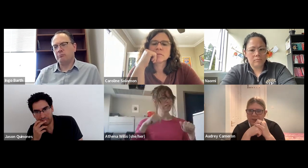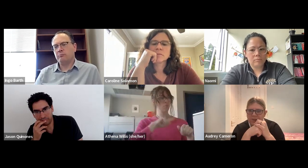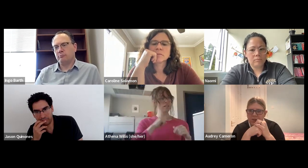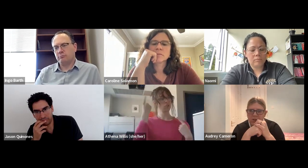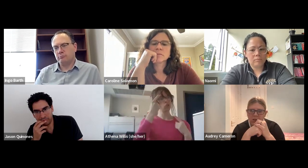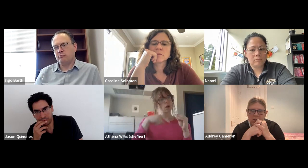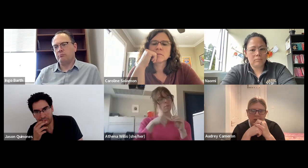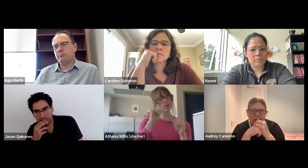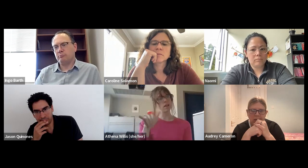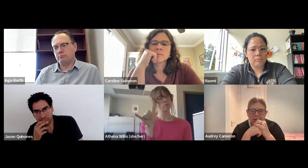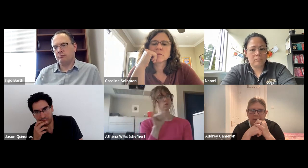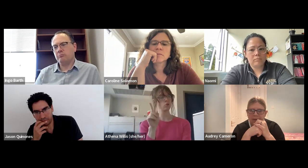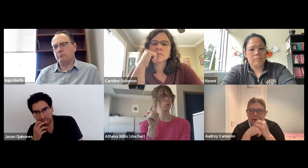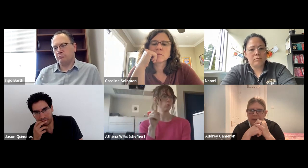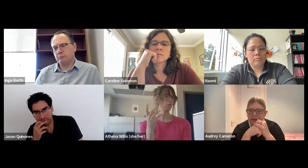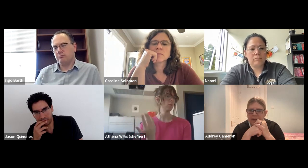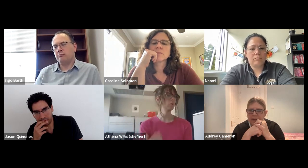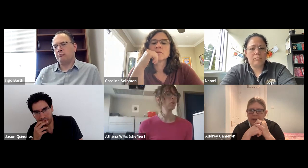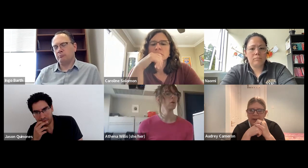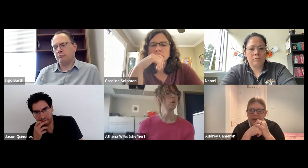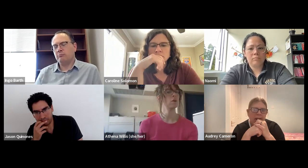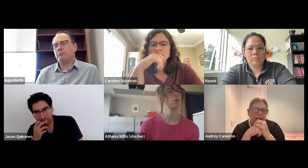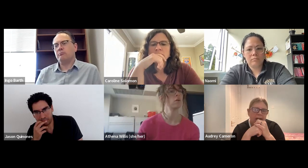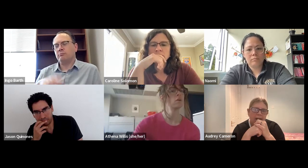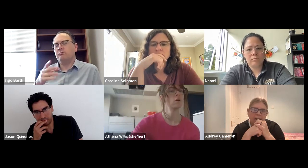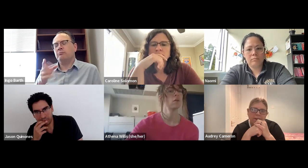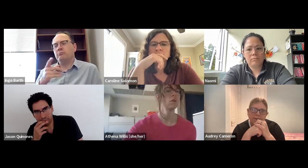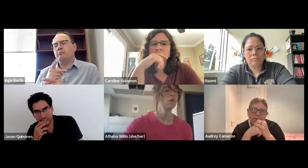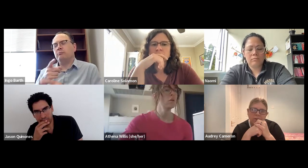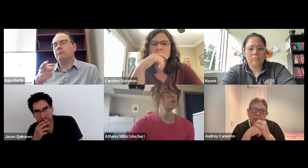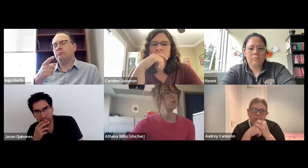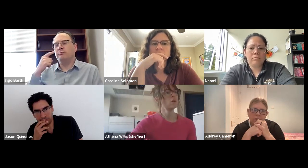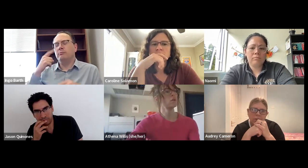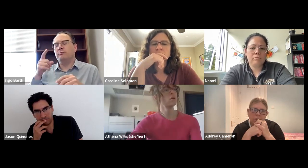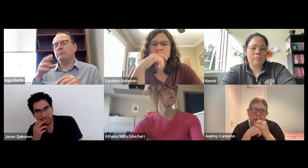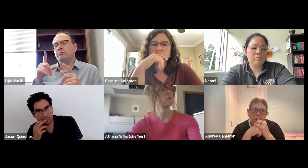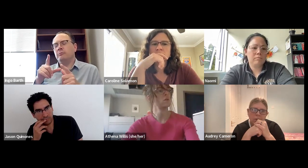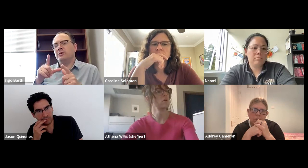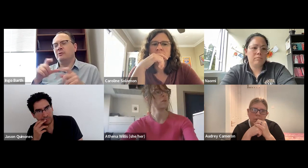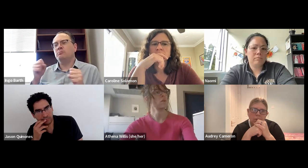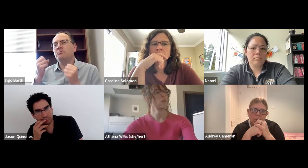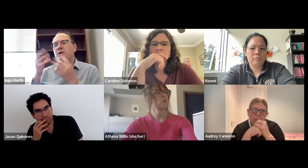terms of food for thought, what we can think about, have we thought about that? You're right. Yeah.